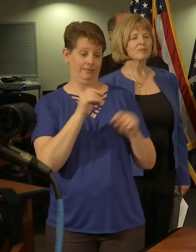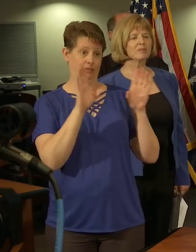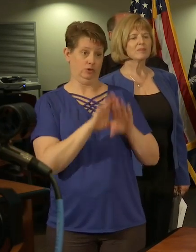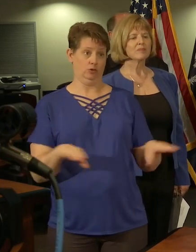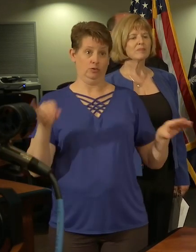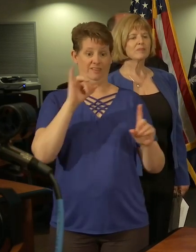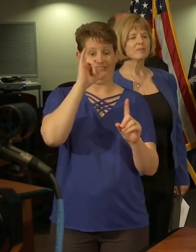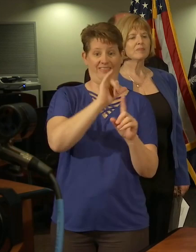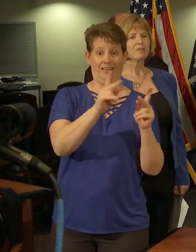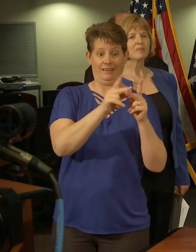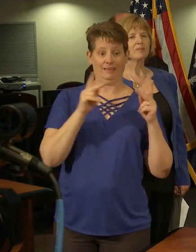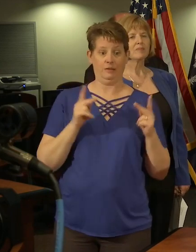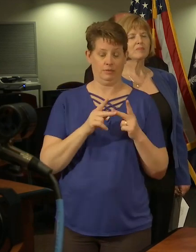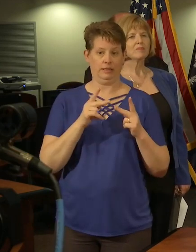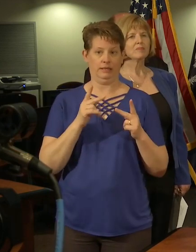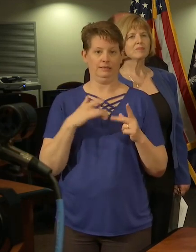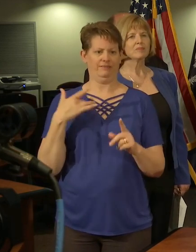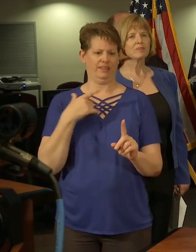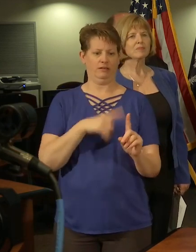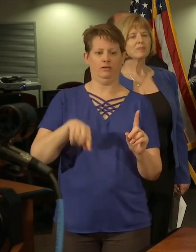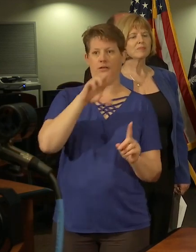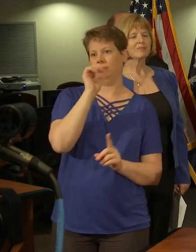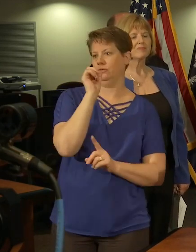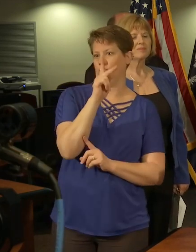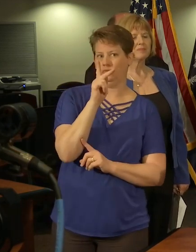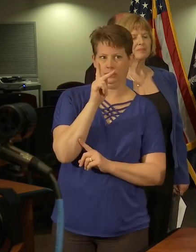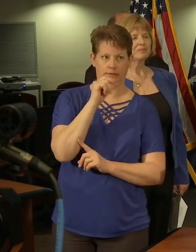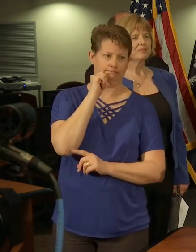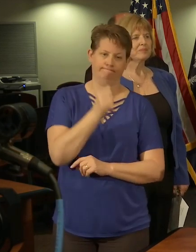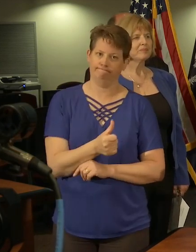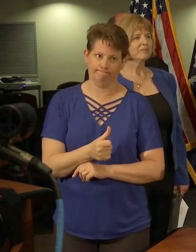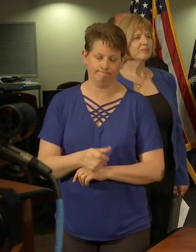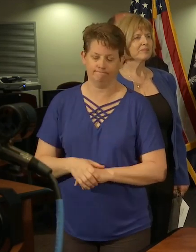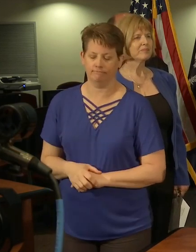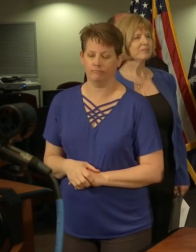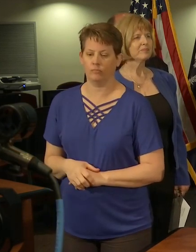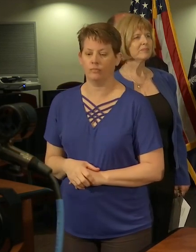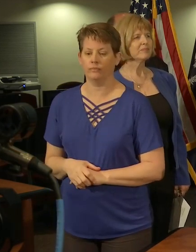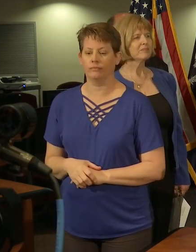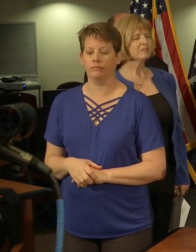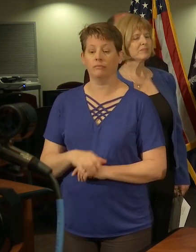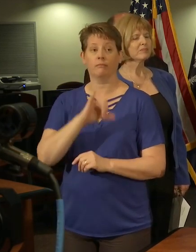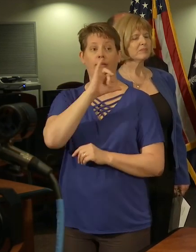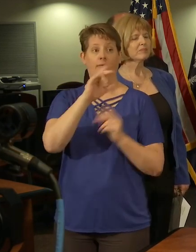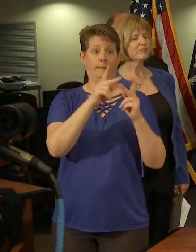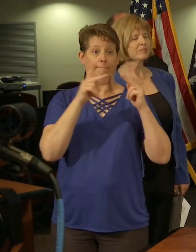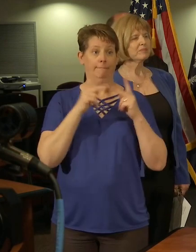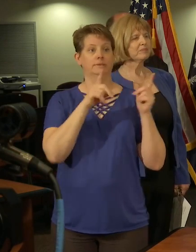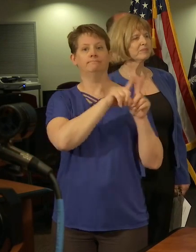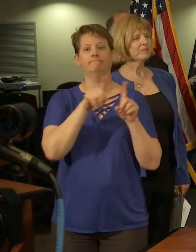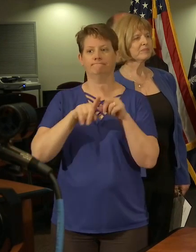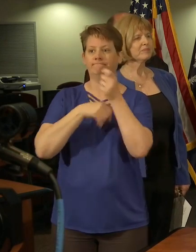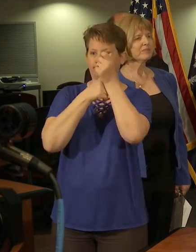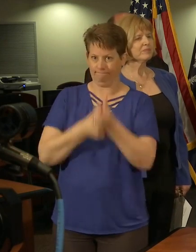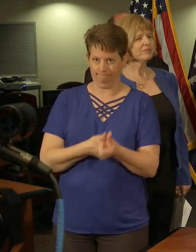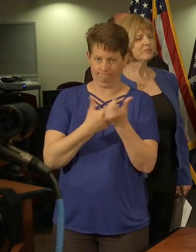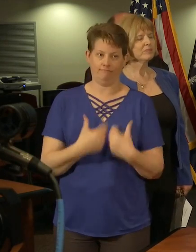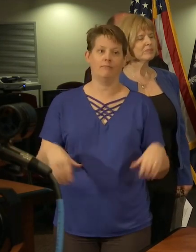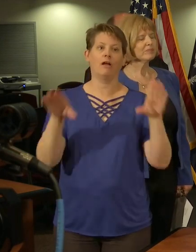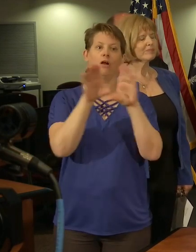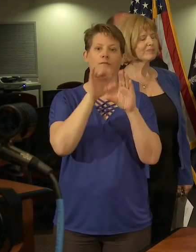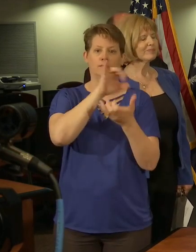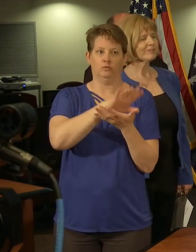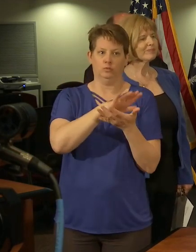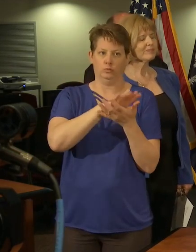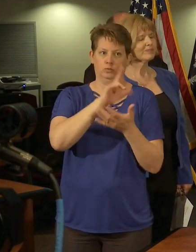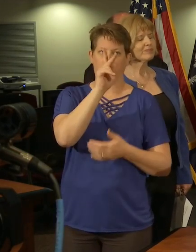of the child care facility at risk from exposure in that center. The center is also following the governor's closure of schools